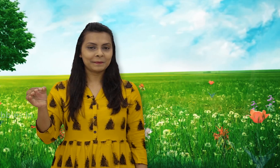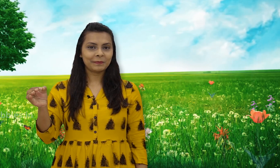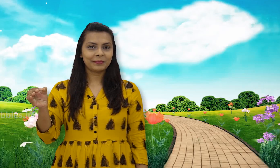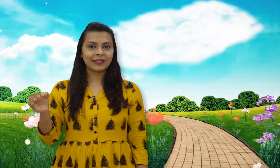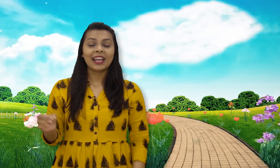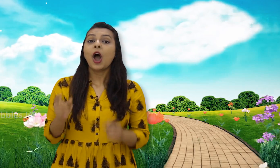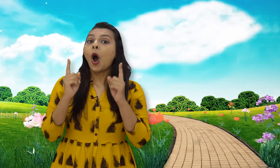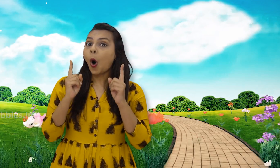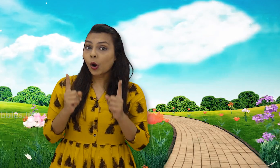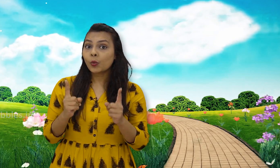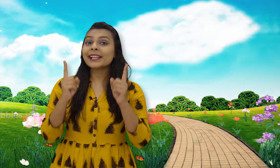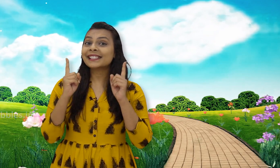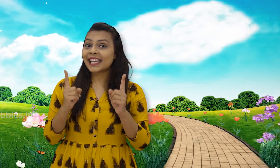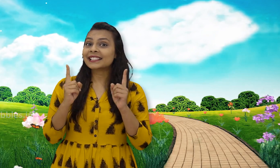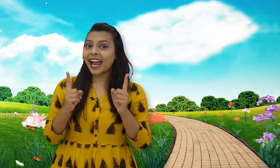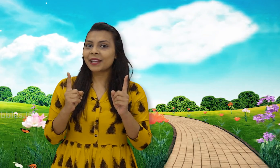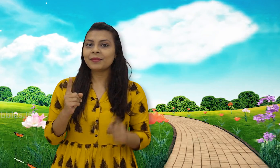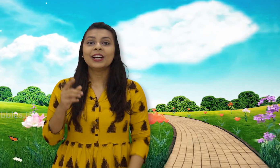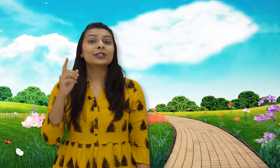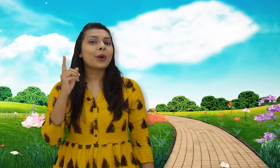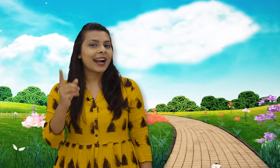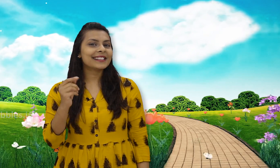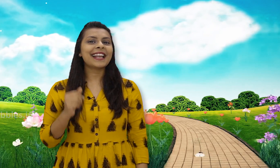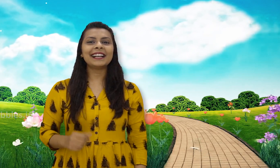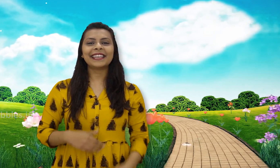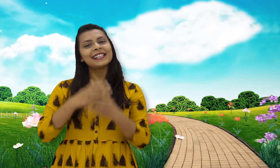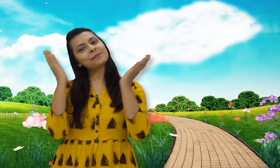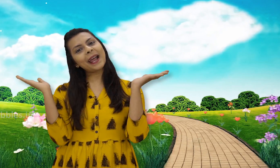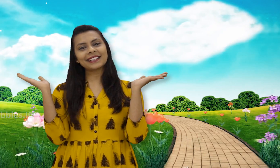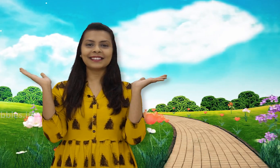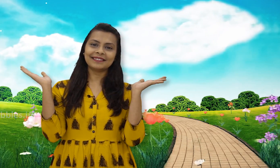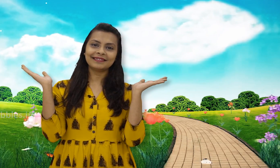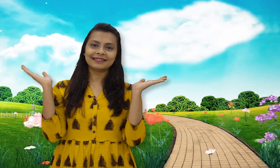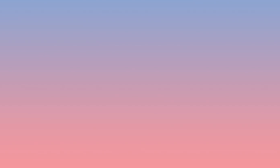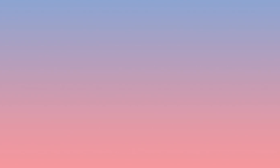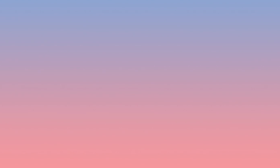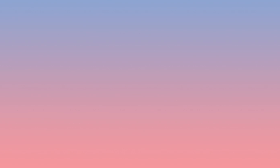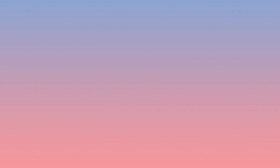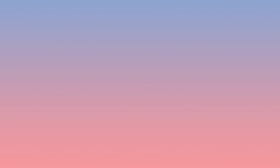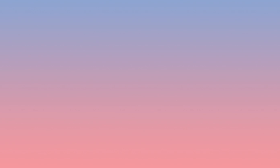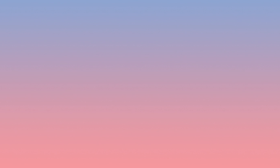conclusion. Always take time to understand things better.